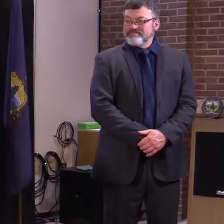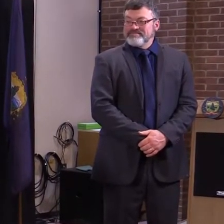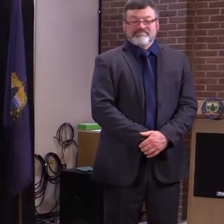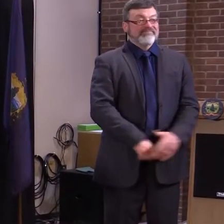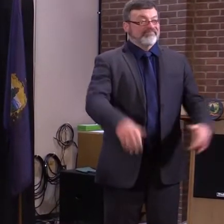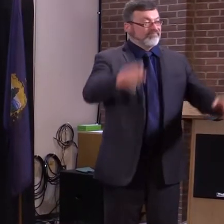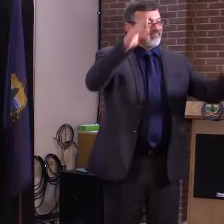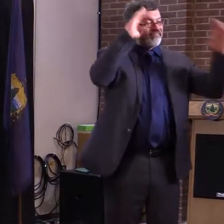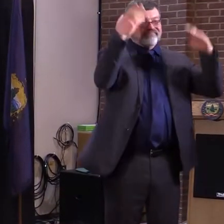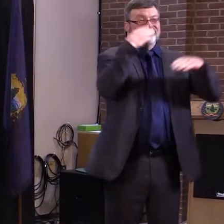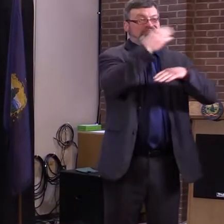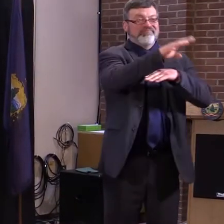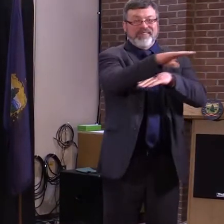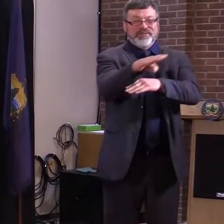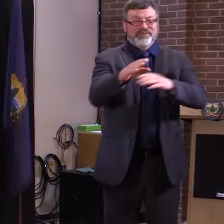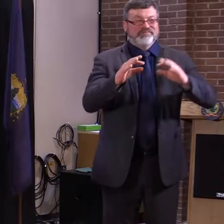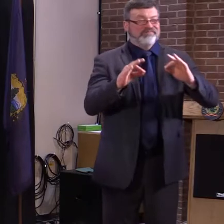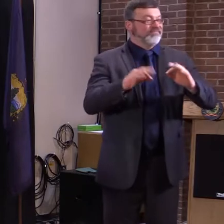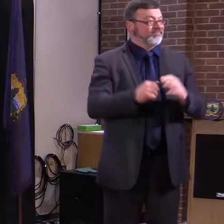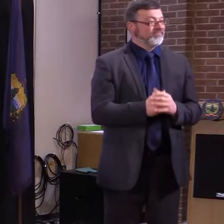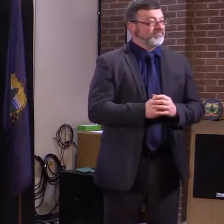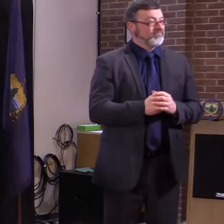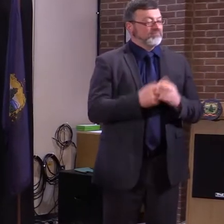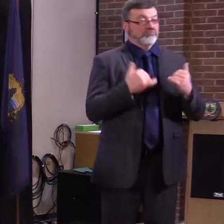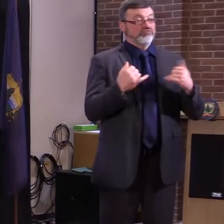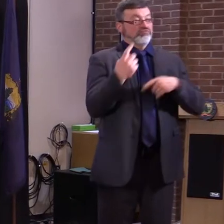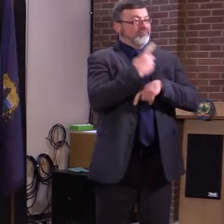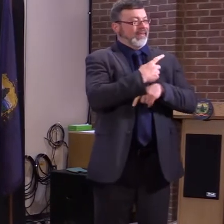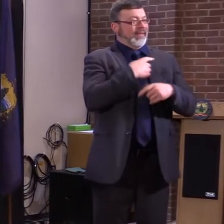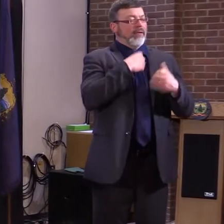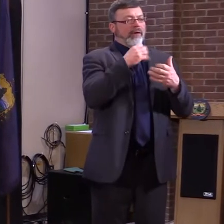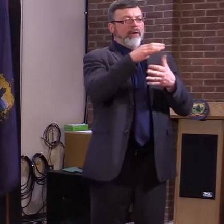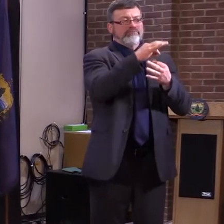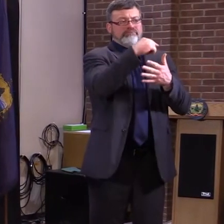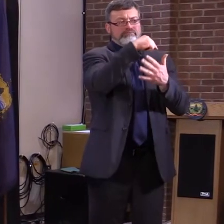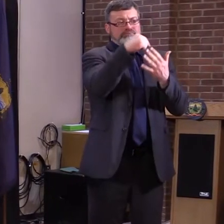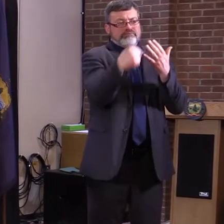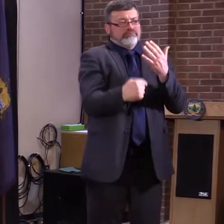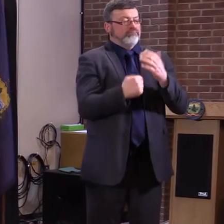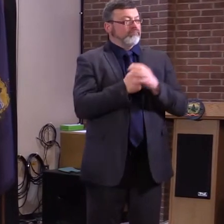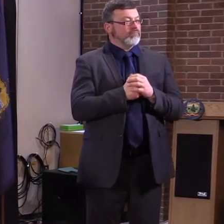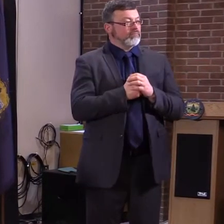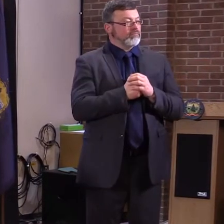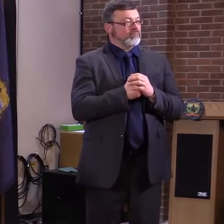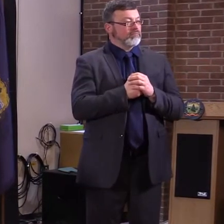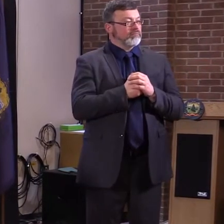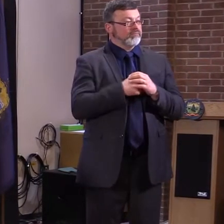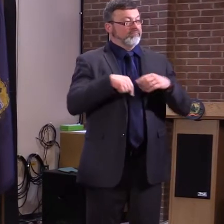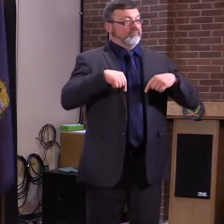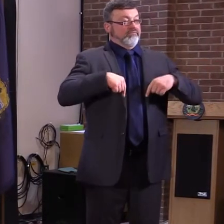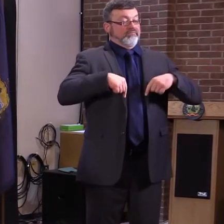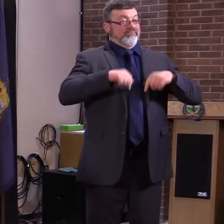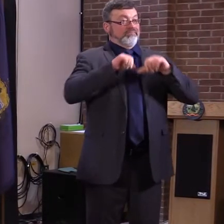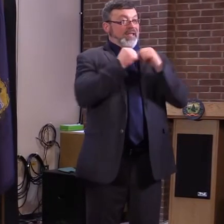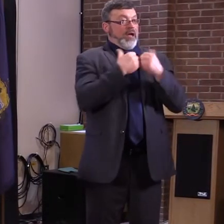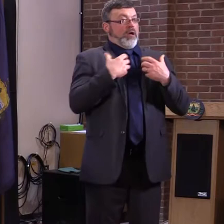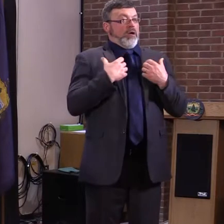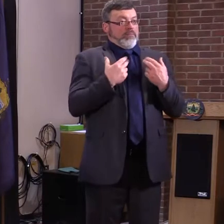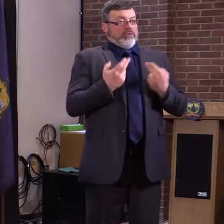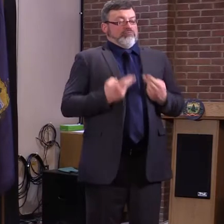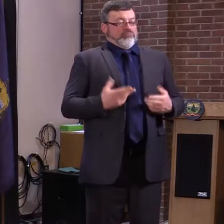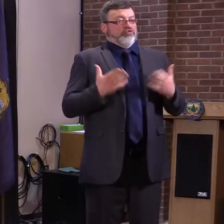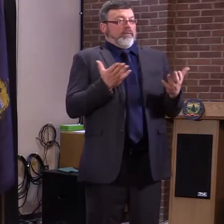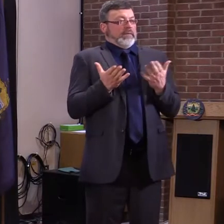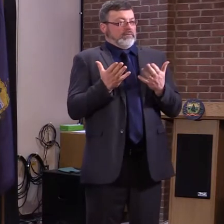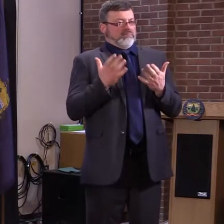Good afternoon. Today I'll cover a few topics related to the Agency of Human Services. I want to point out that most weeks